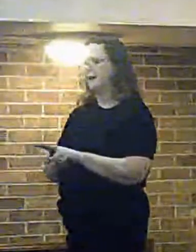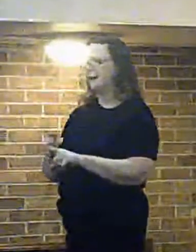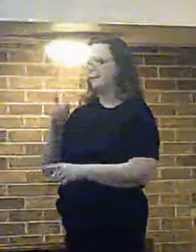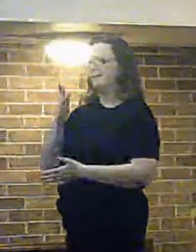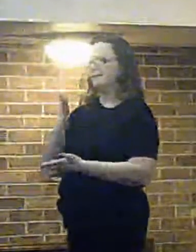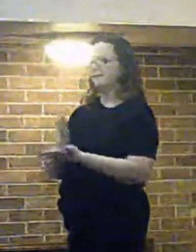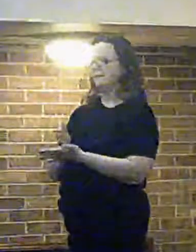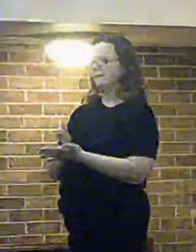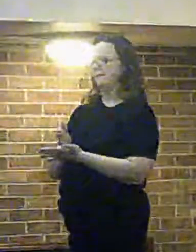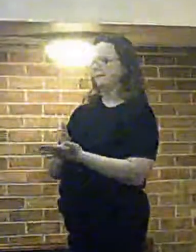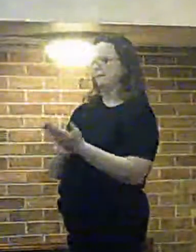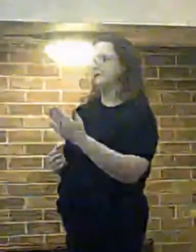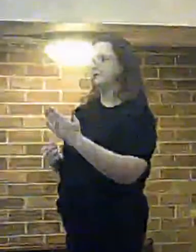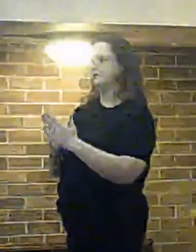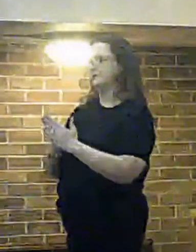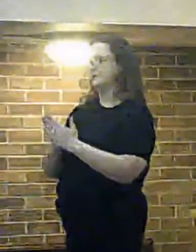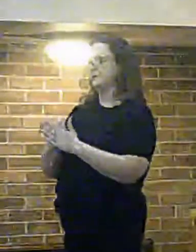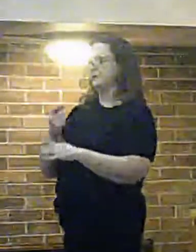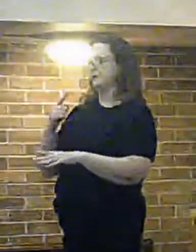The fact is, until such time,